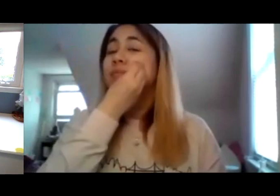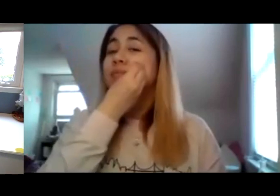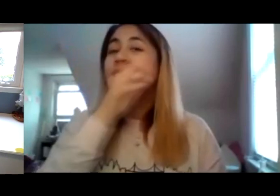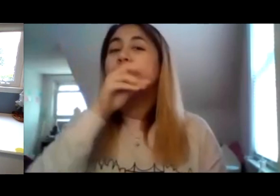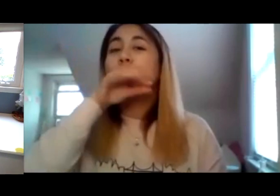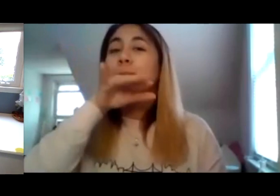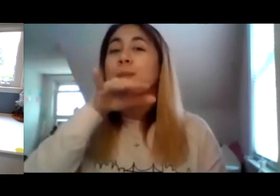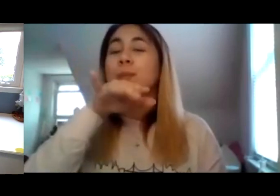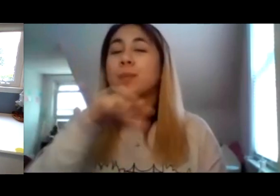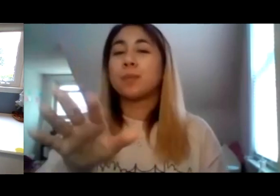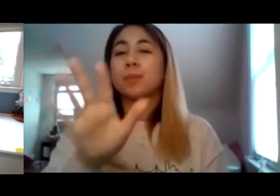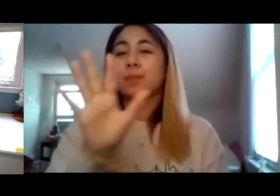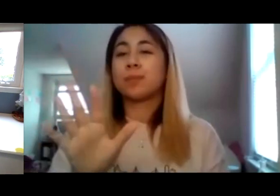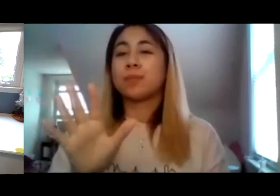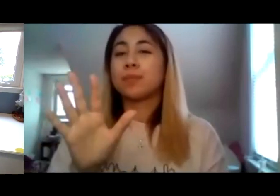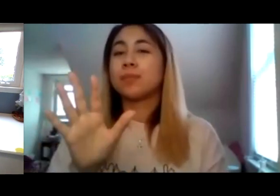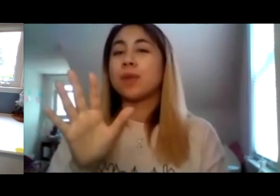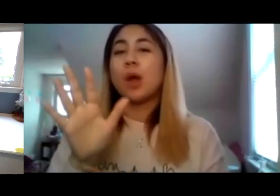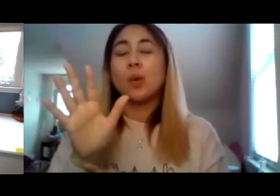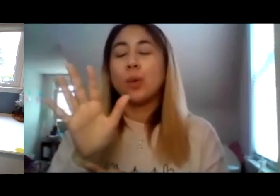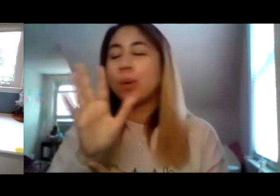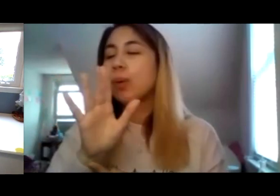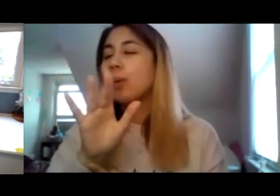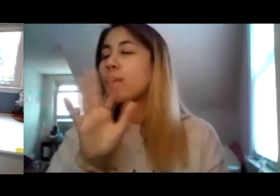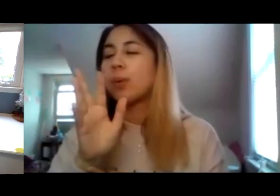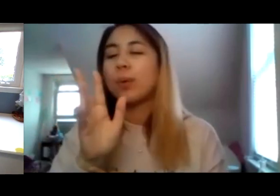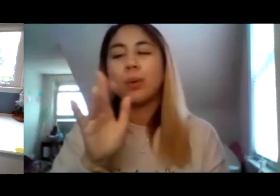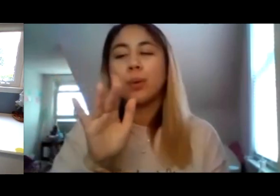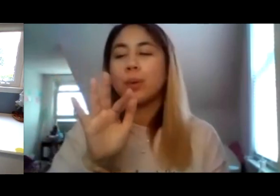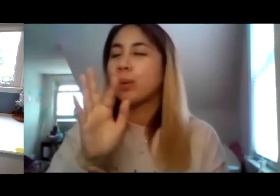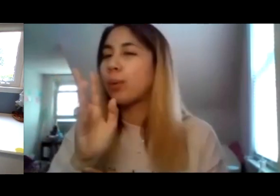and blow all those dandelion pieces.